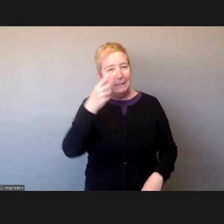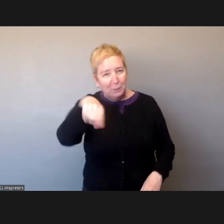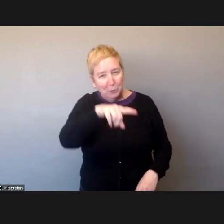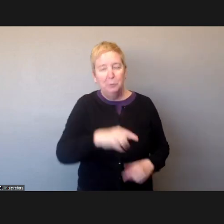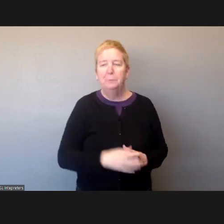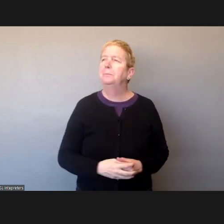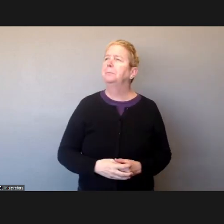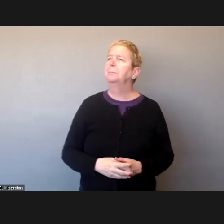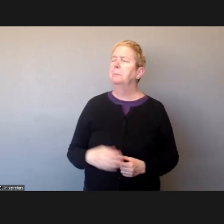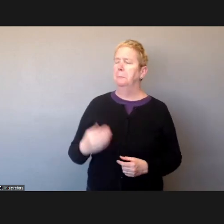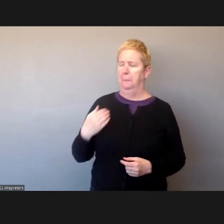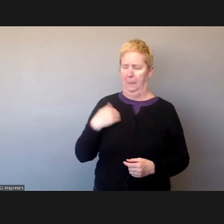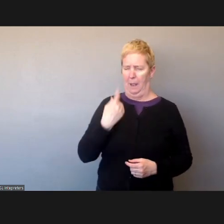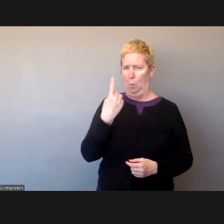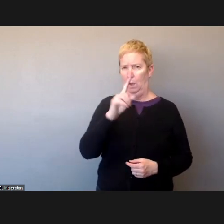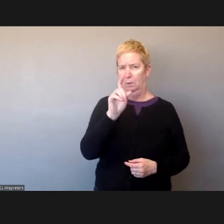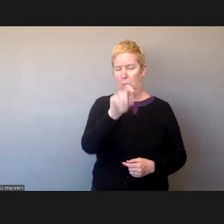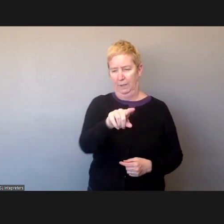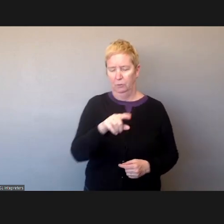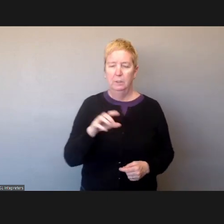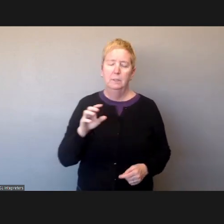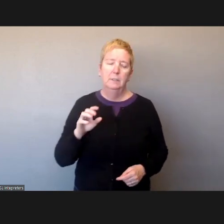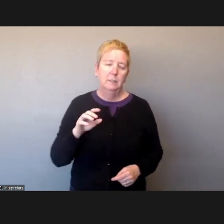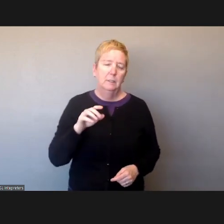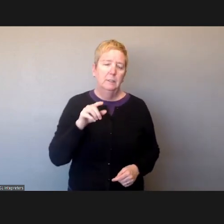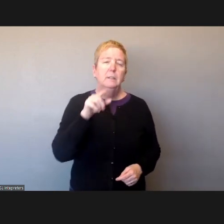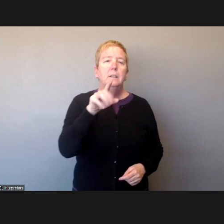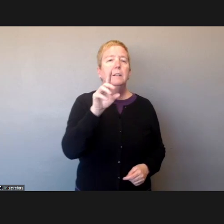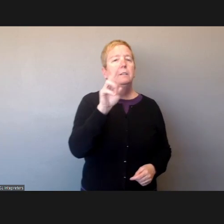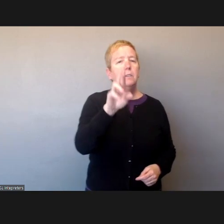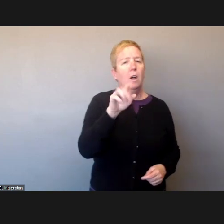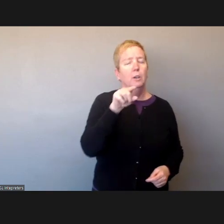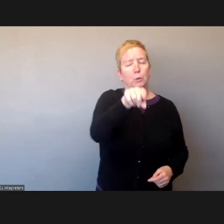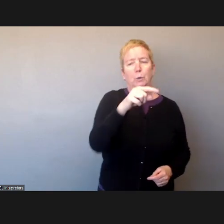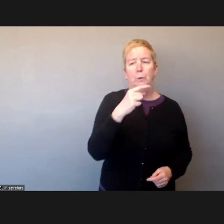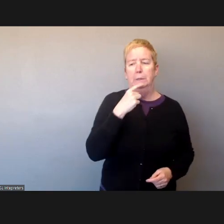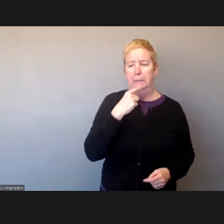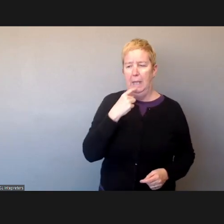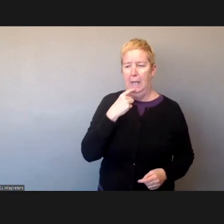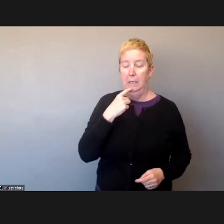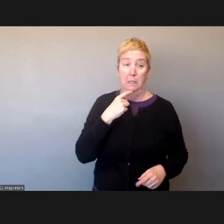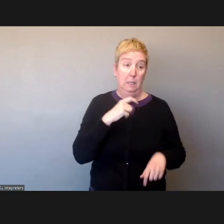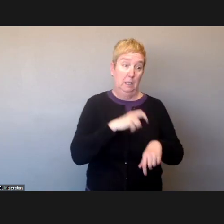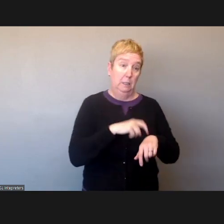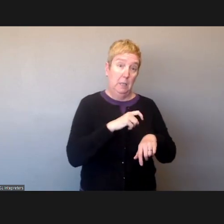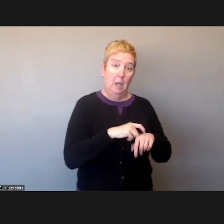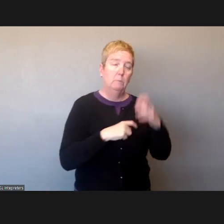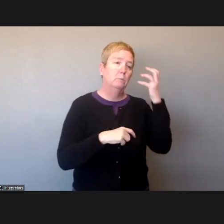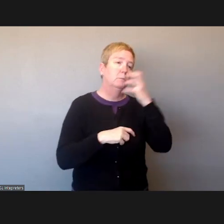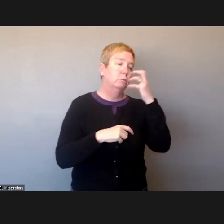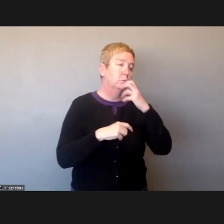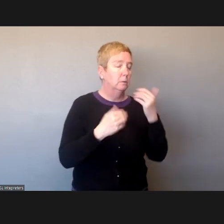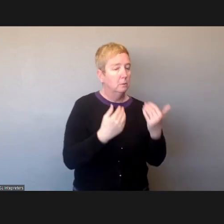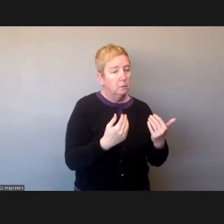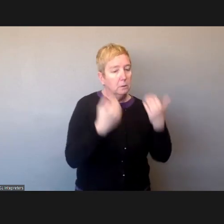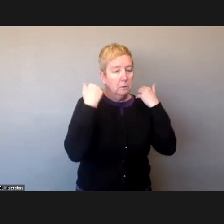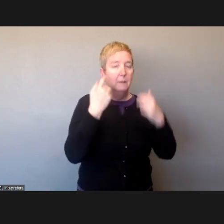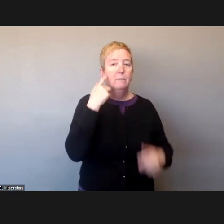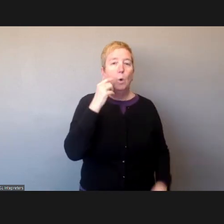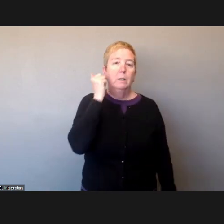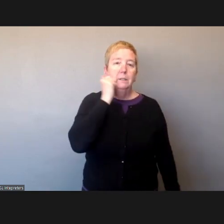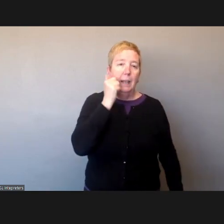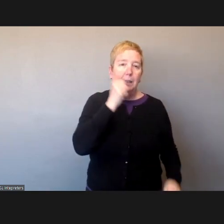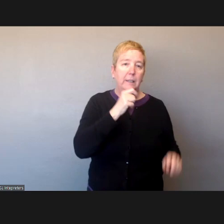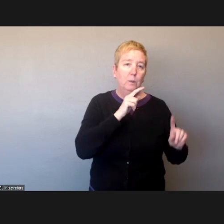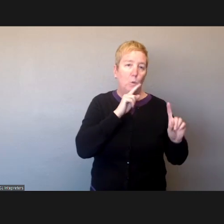a question in relation to, Dr. Scracy mentioned just even the man hours that went into the daily data reporting. This is sort of a